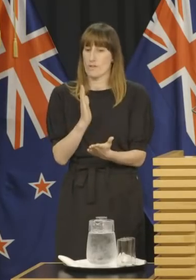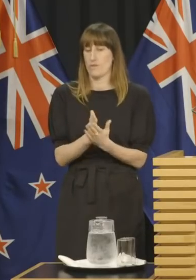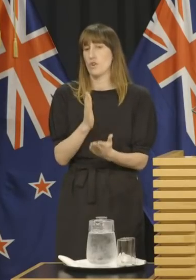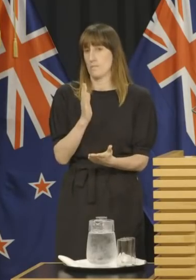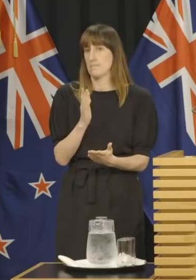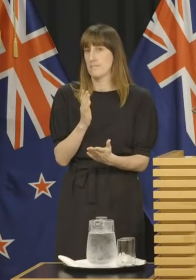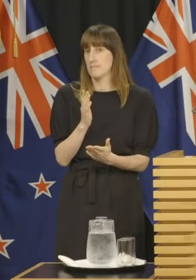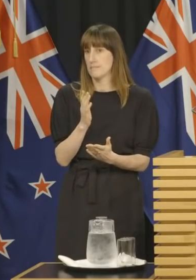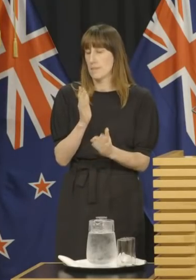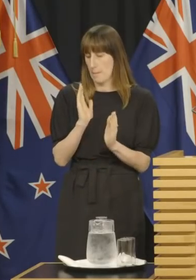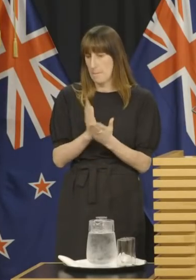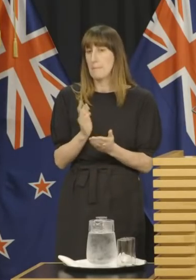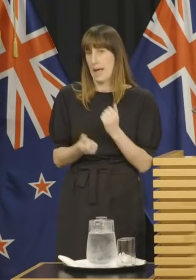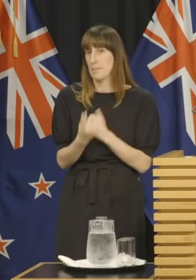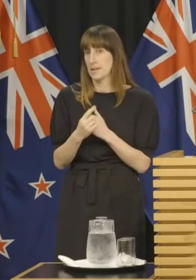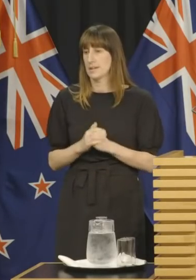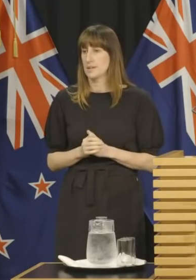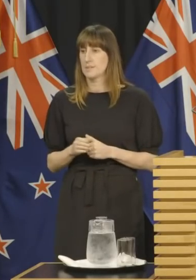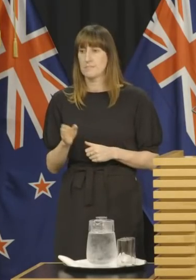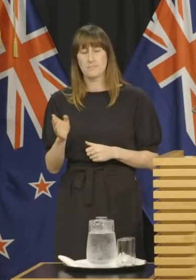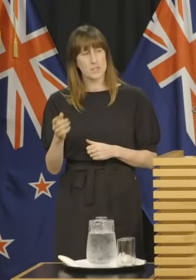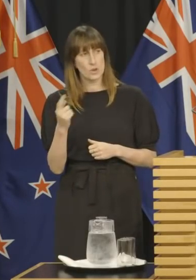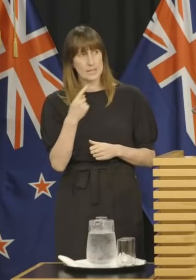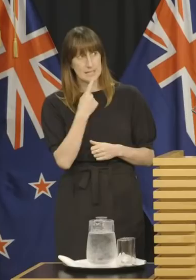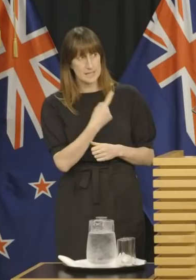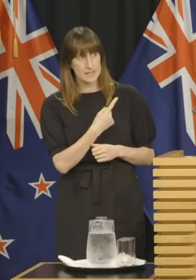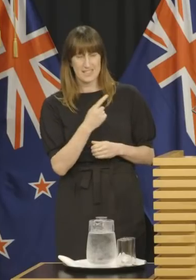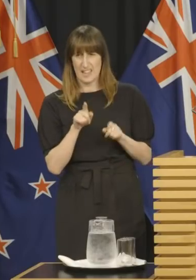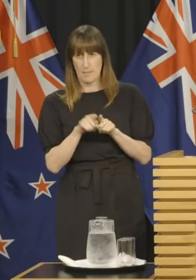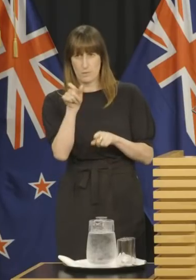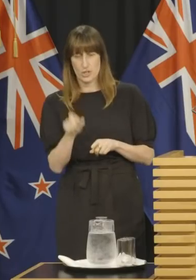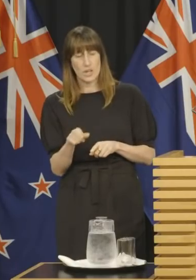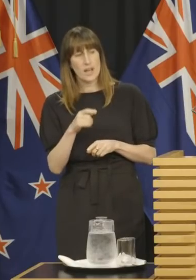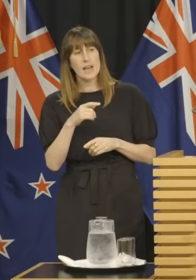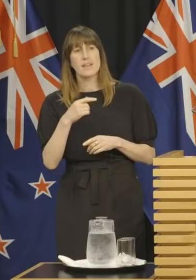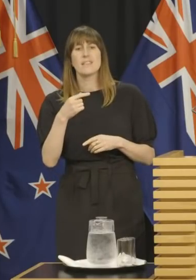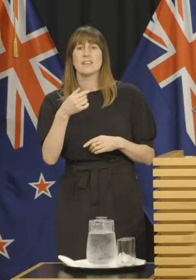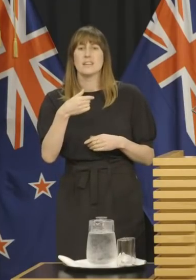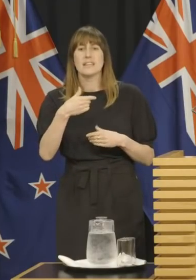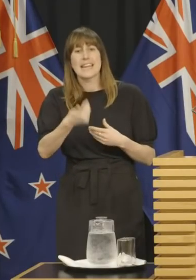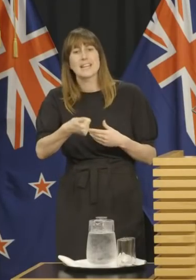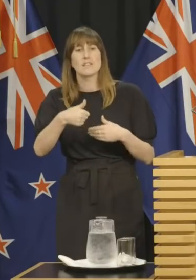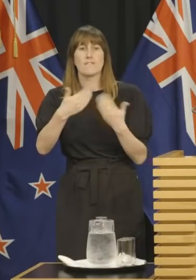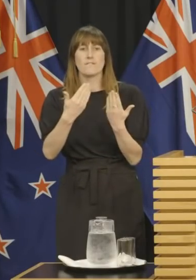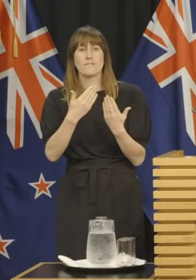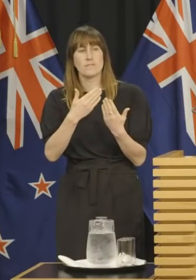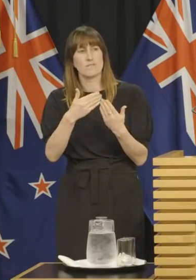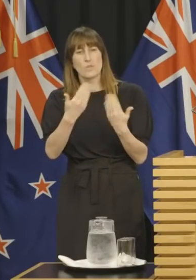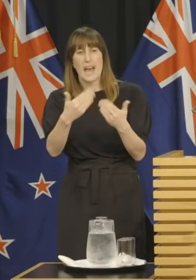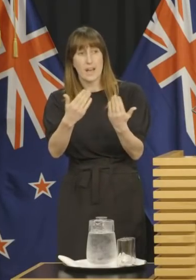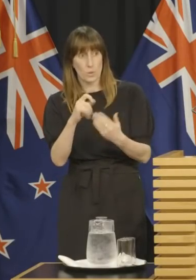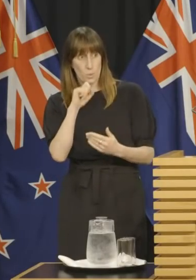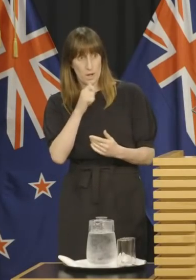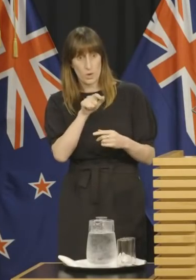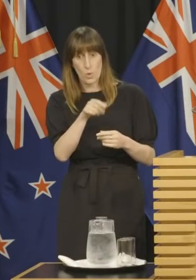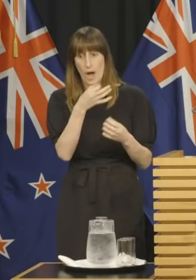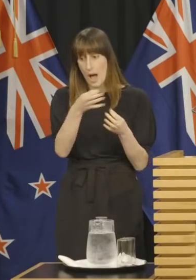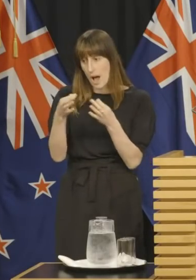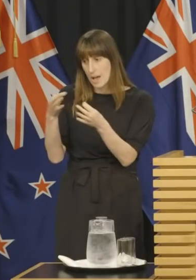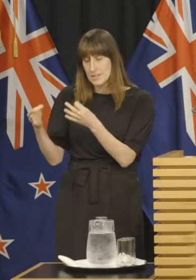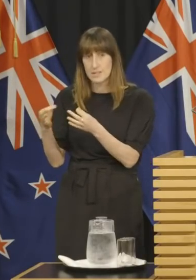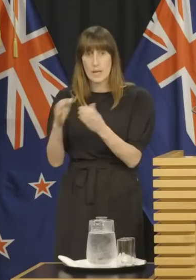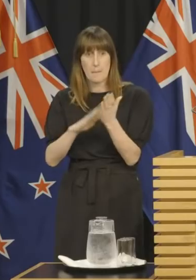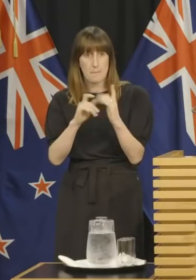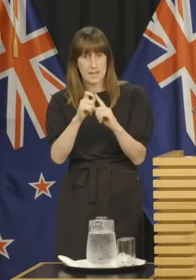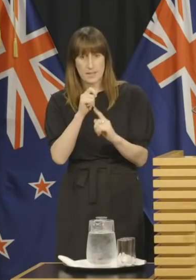You won't be sitting down with any of your ministers or MPs in the next few days to discuss any such allegation? Look, again, you know, at any point where I